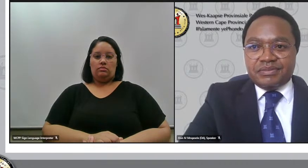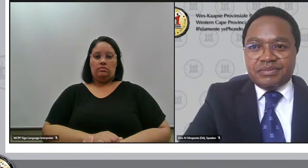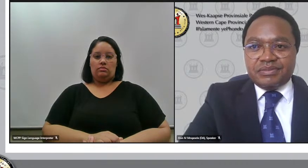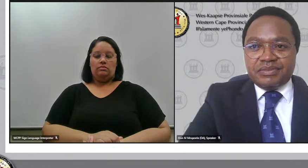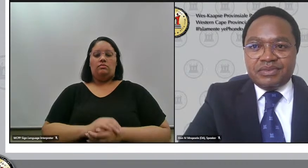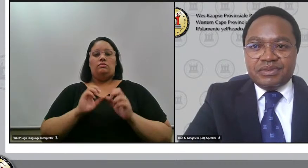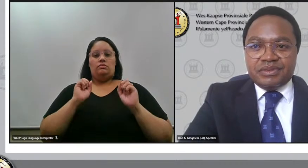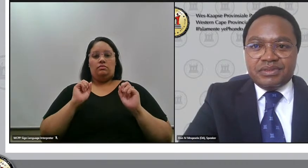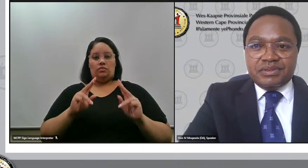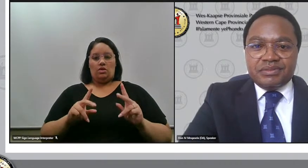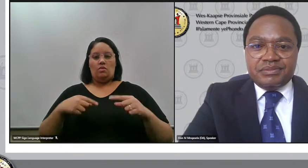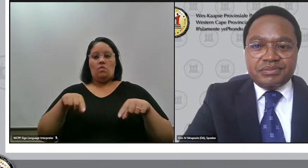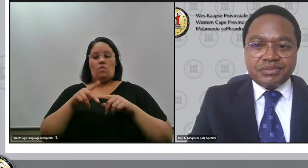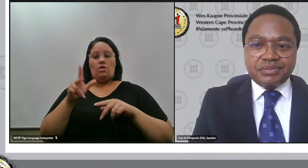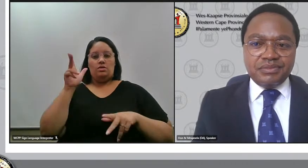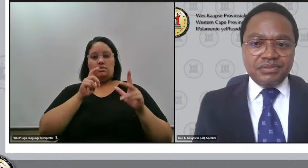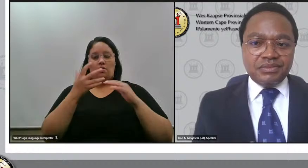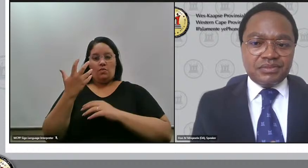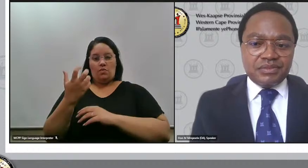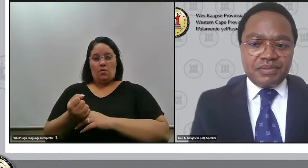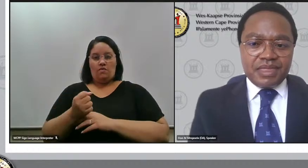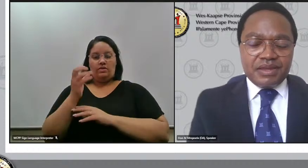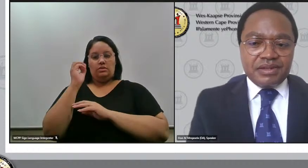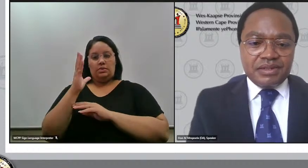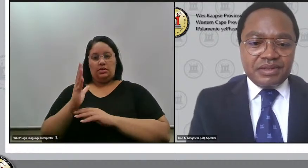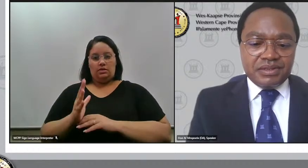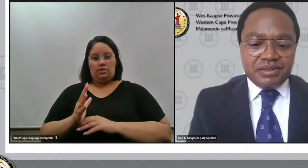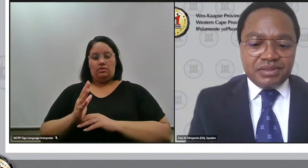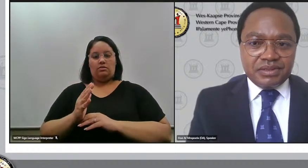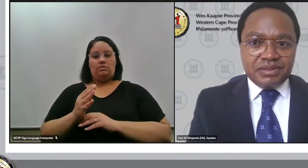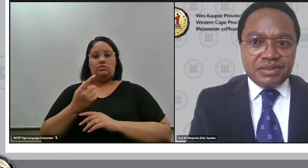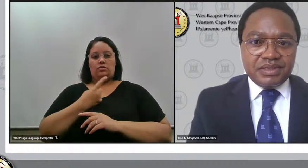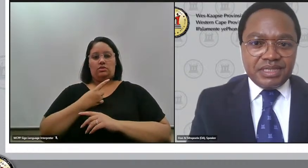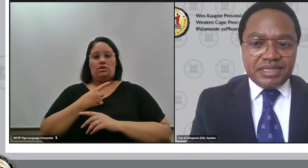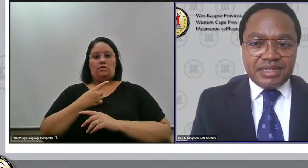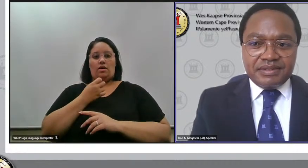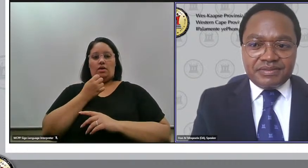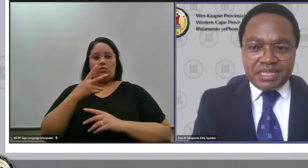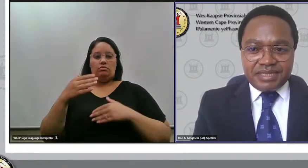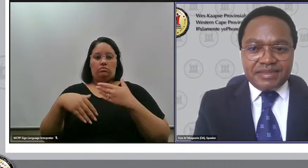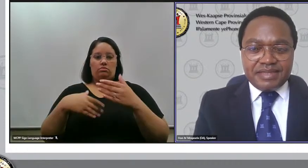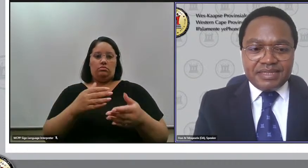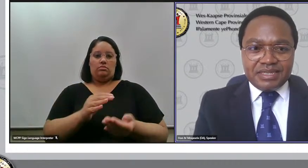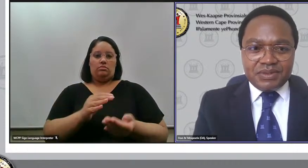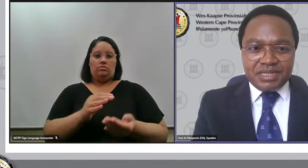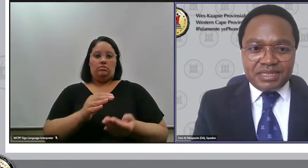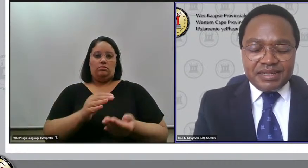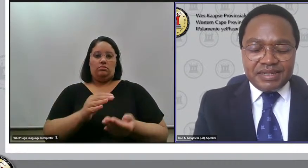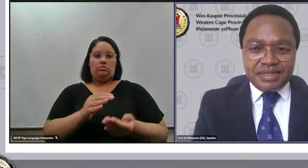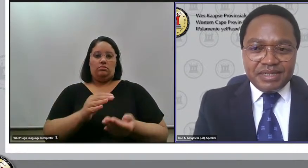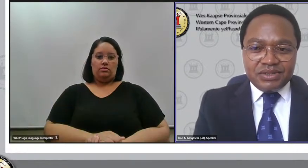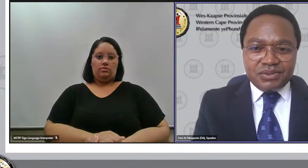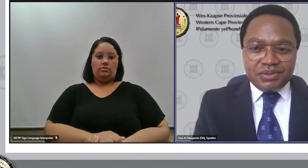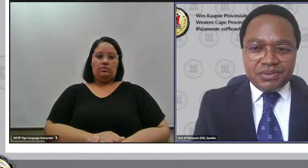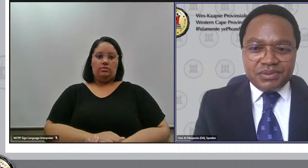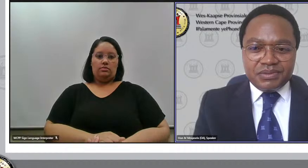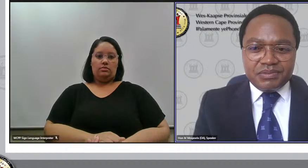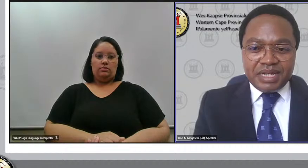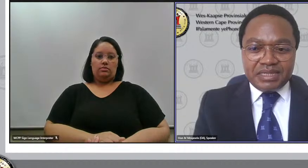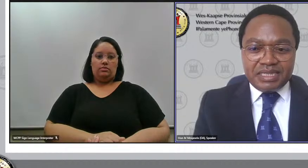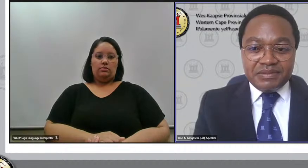All right, I've muted everybody. Mr. Speaker, if you'd unmute yourself and please proceed. Thank you. Yes, I have just done that. I just want to say